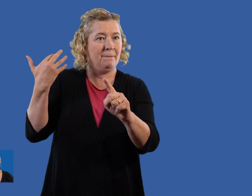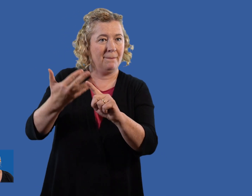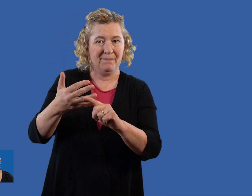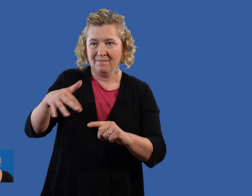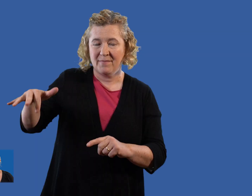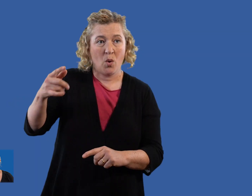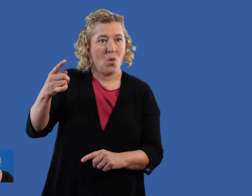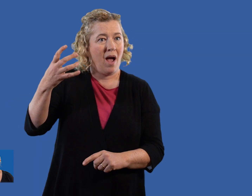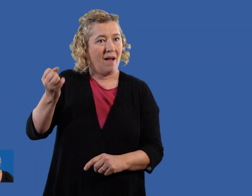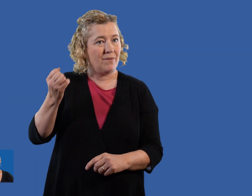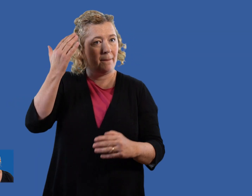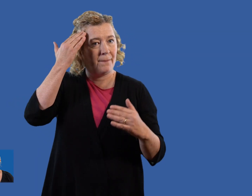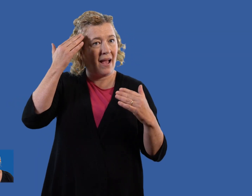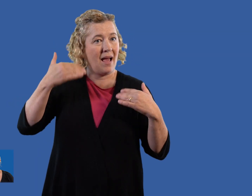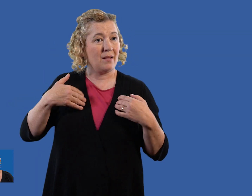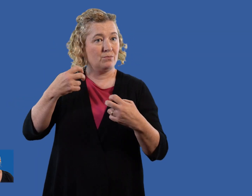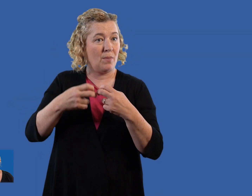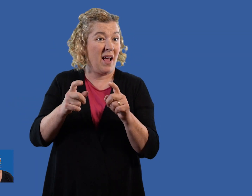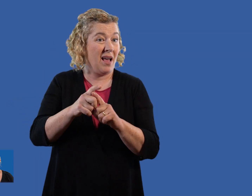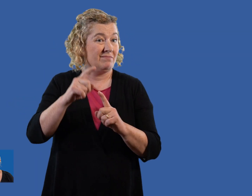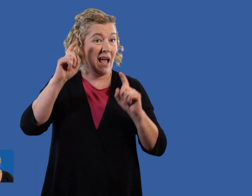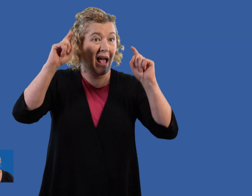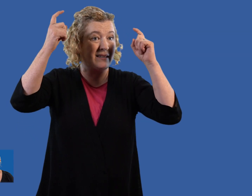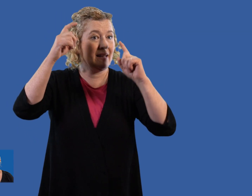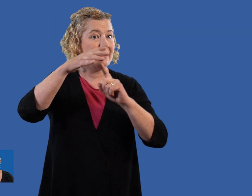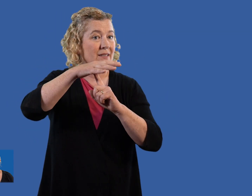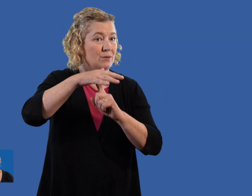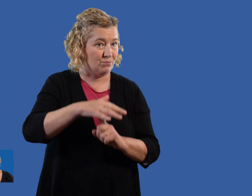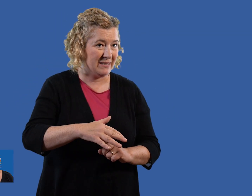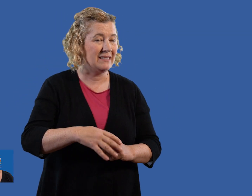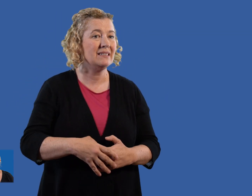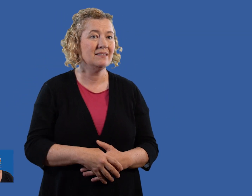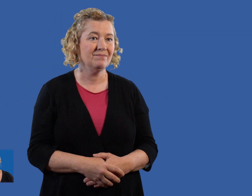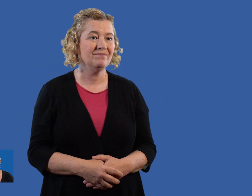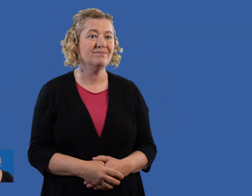health problems, including anxiety and depression.